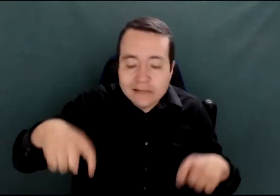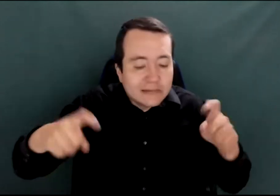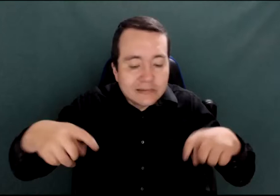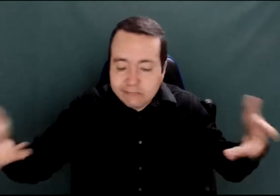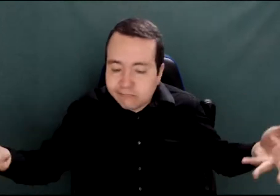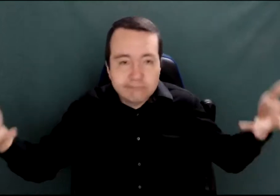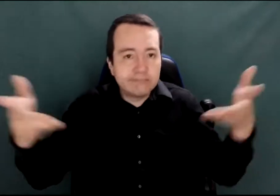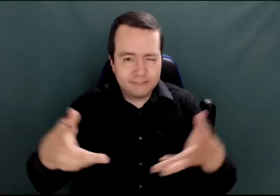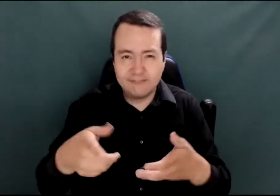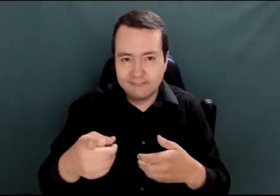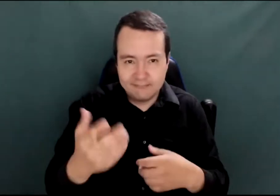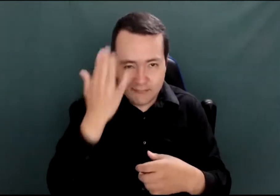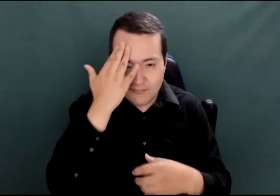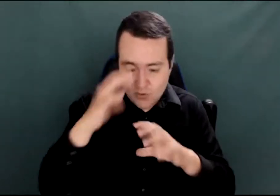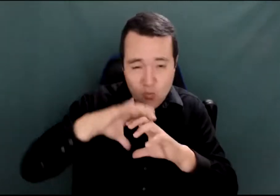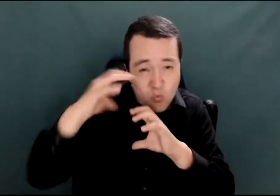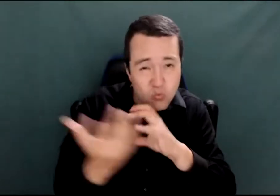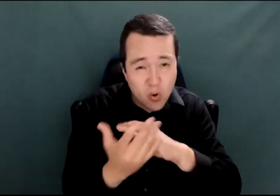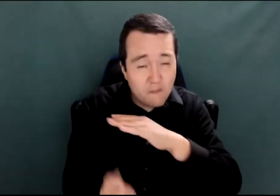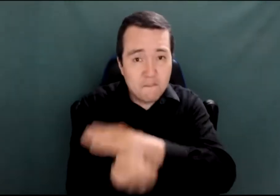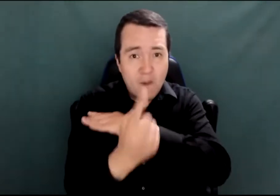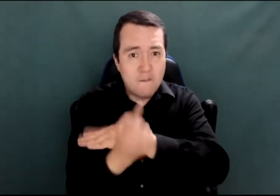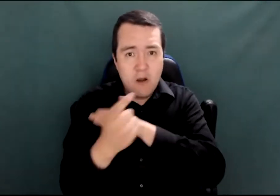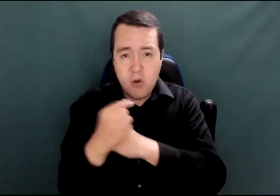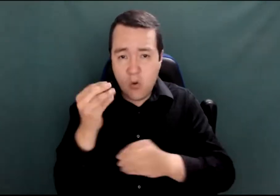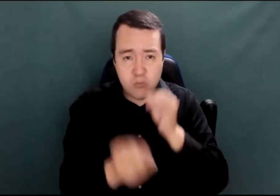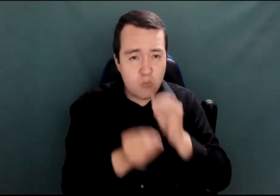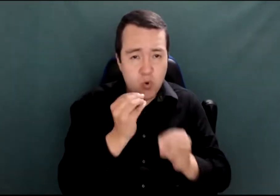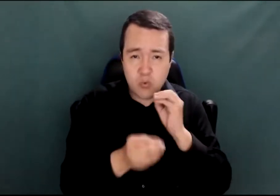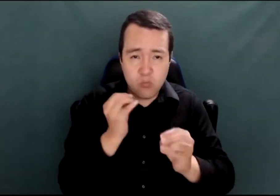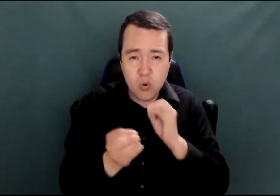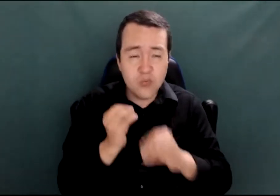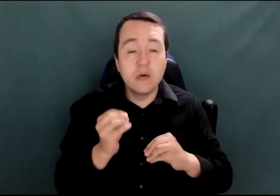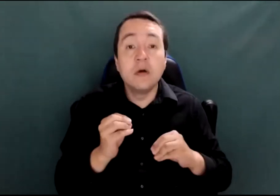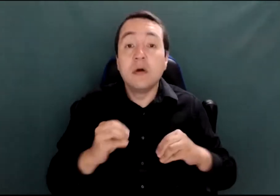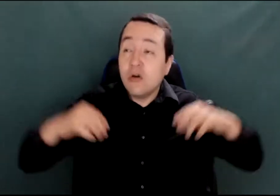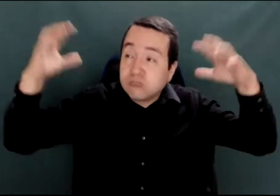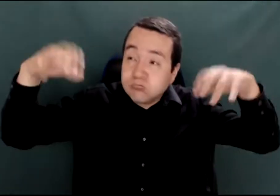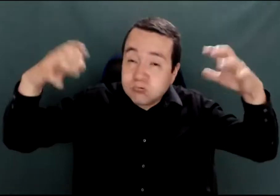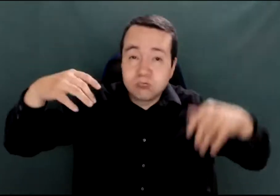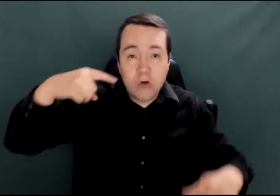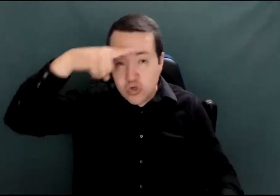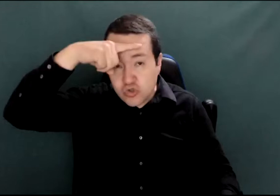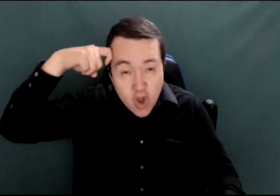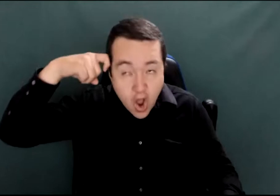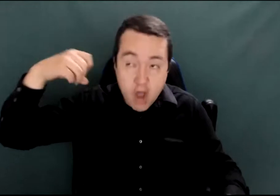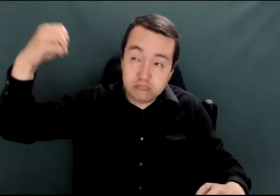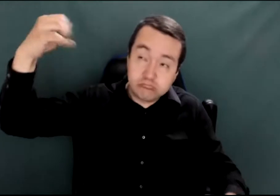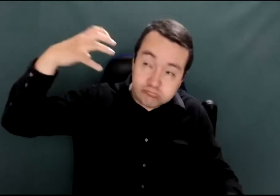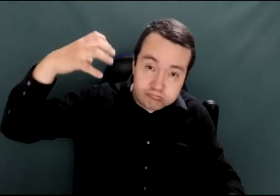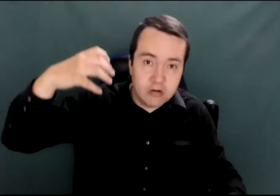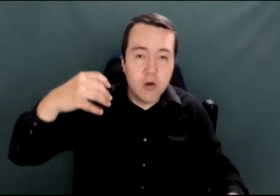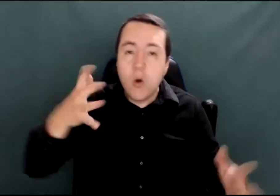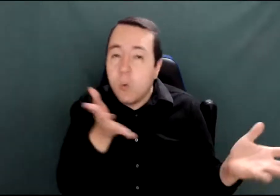problems. There are very difficult problems that we are looking at the world today: climate change, reduction